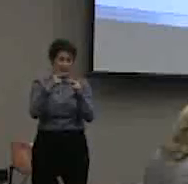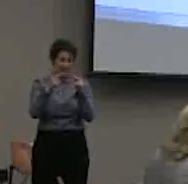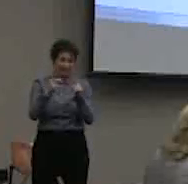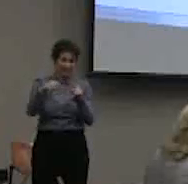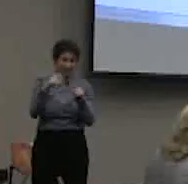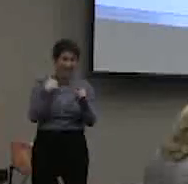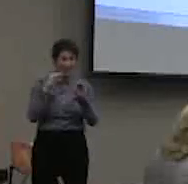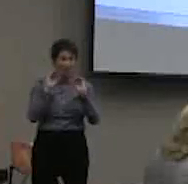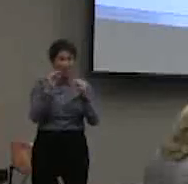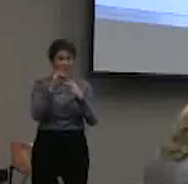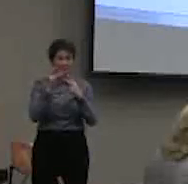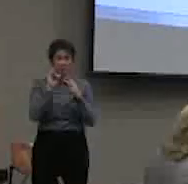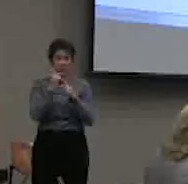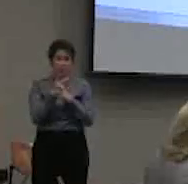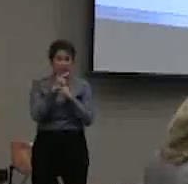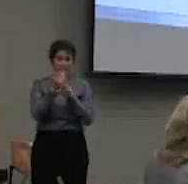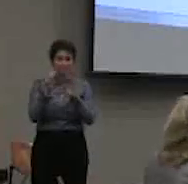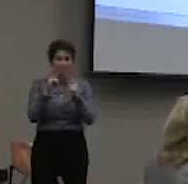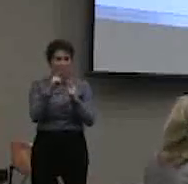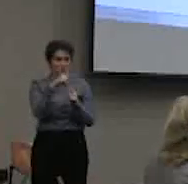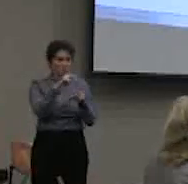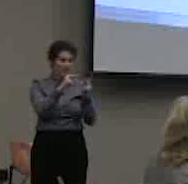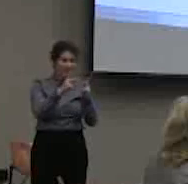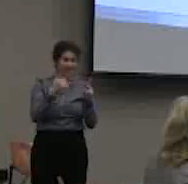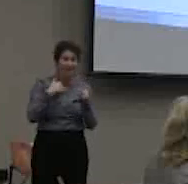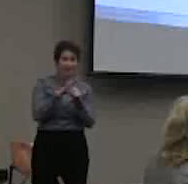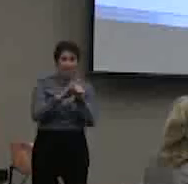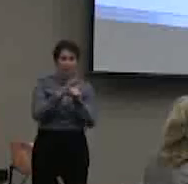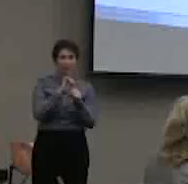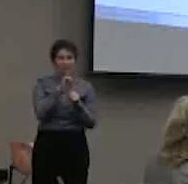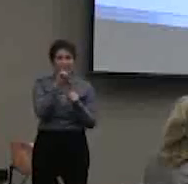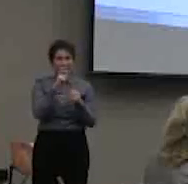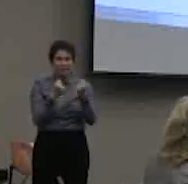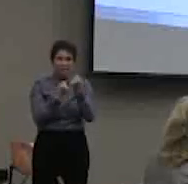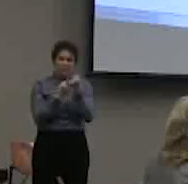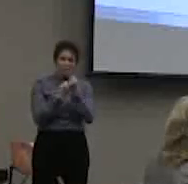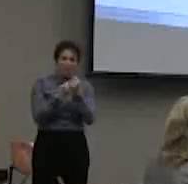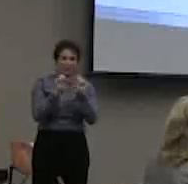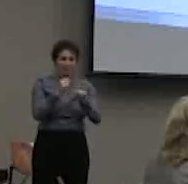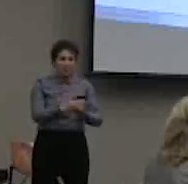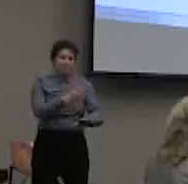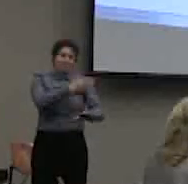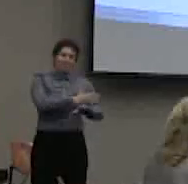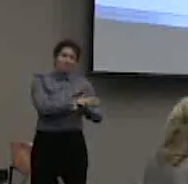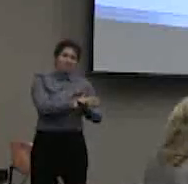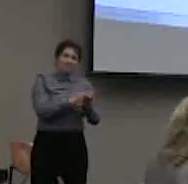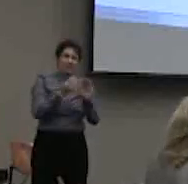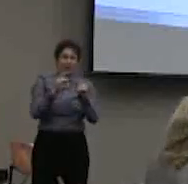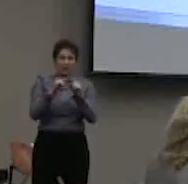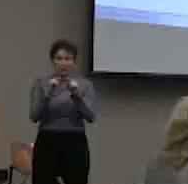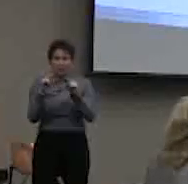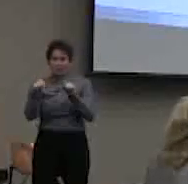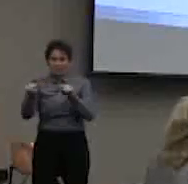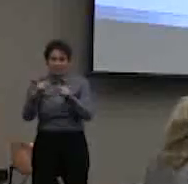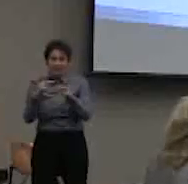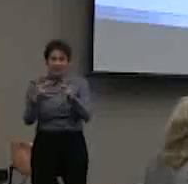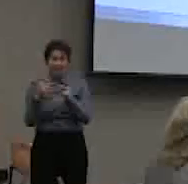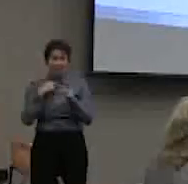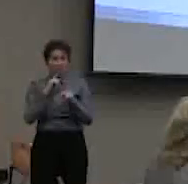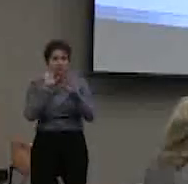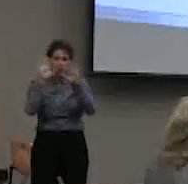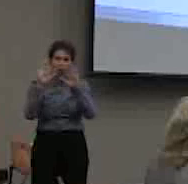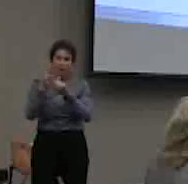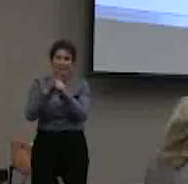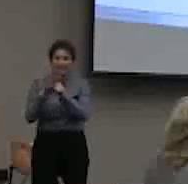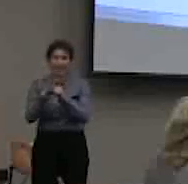childcare options versus the places that just have sites that really need a lot of support to be even better versus the sites that have really great sites and they're